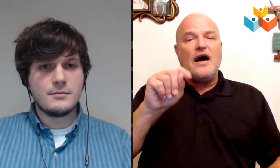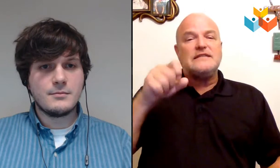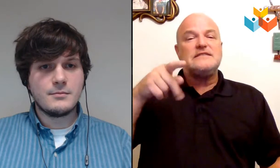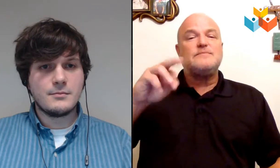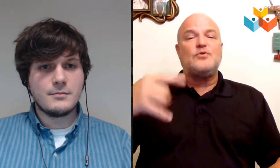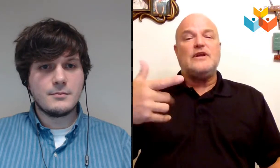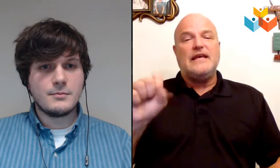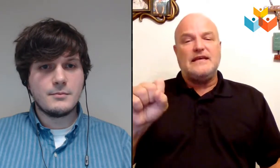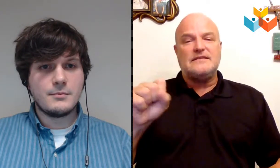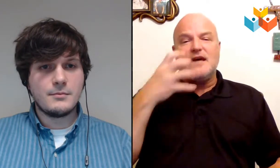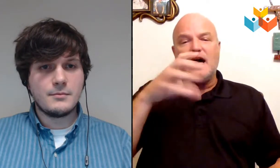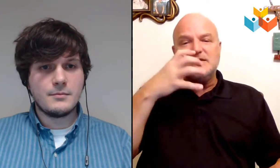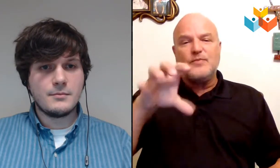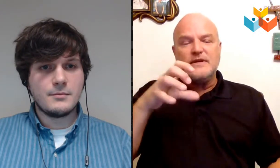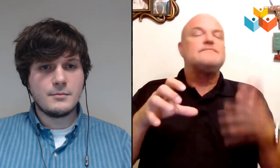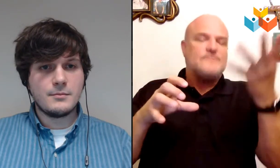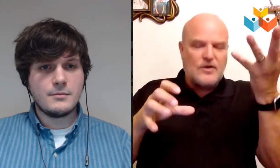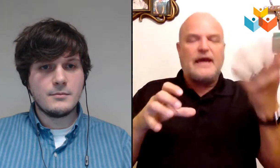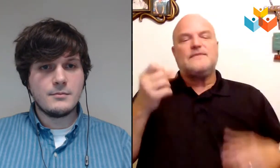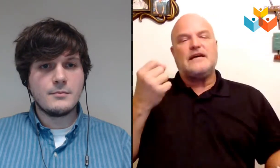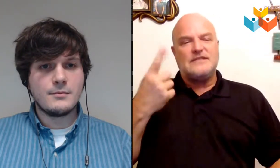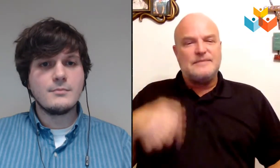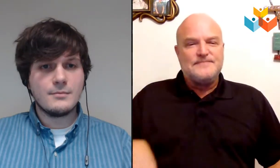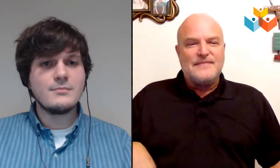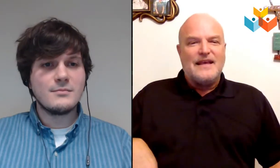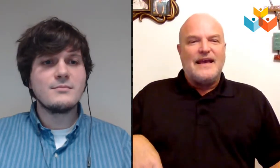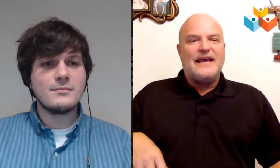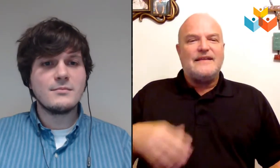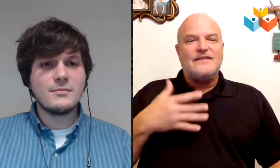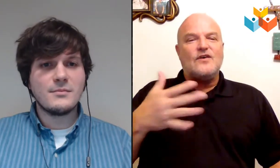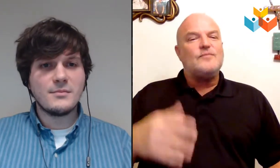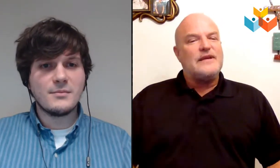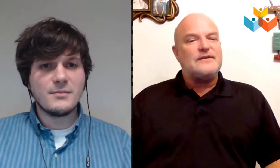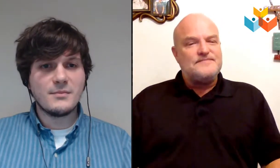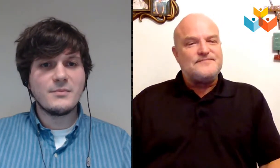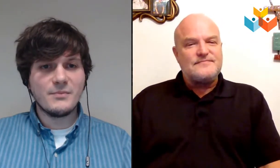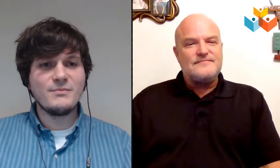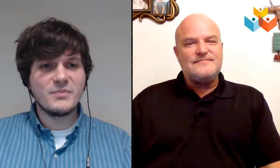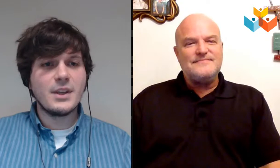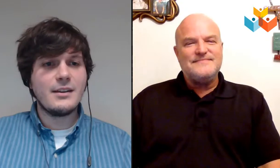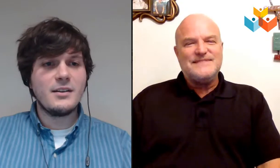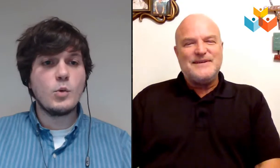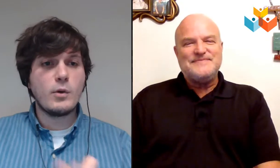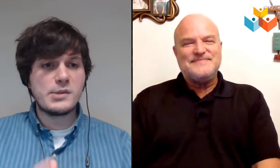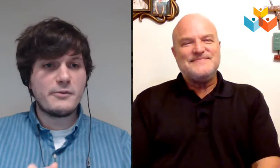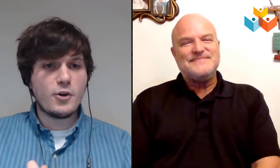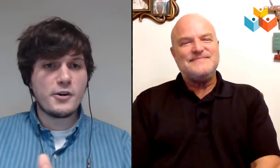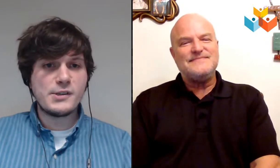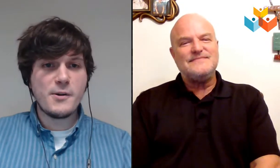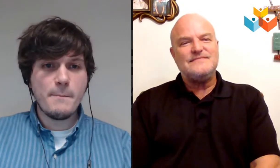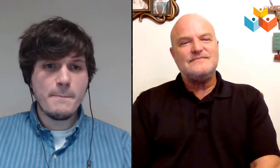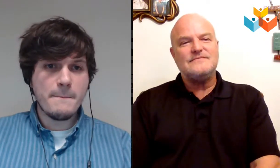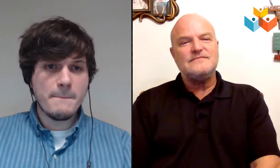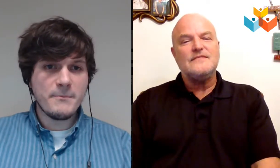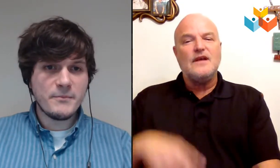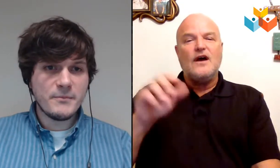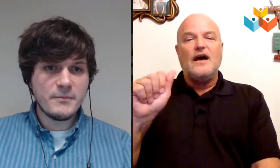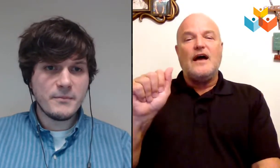use Hot Springs. Okay, gotcha. And go from there. What was it for